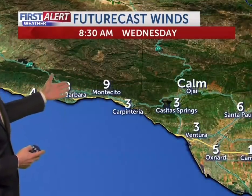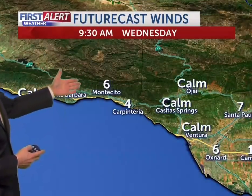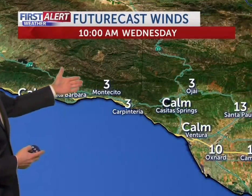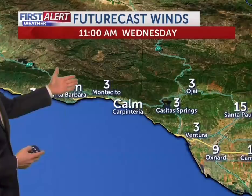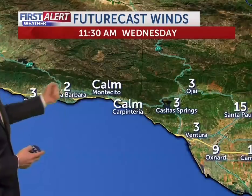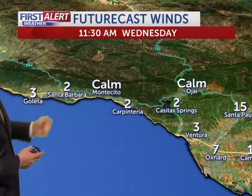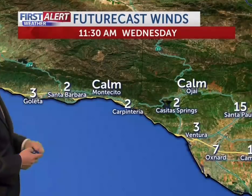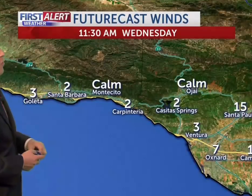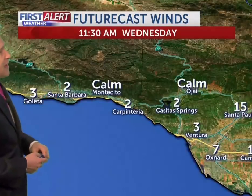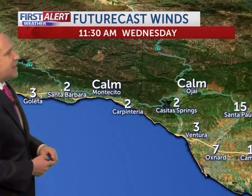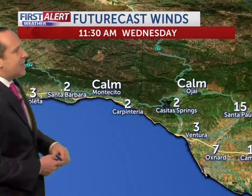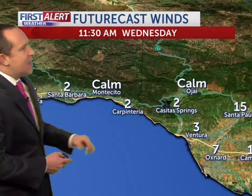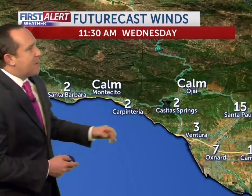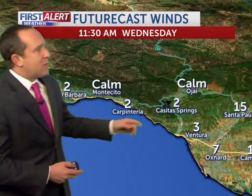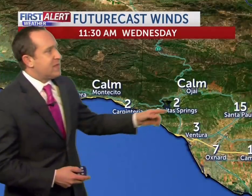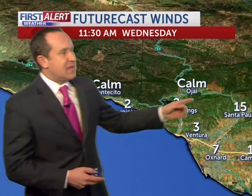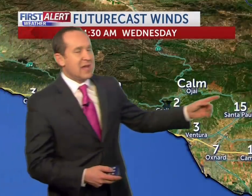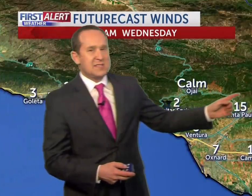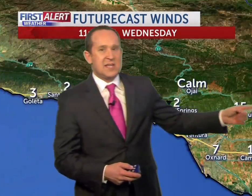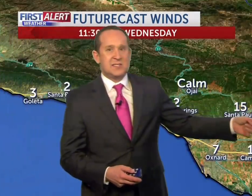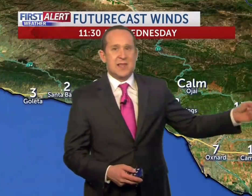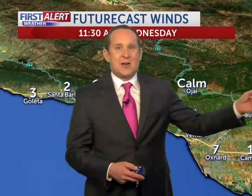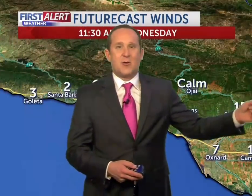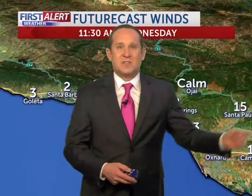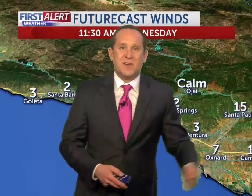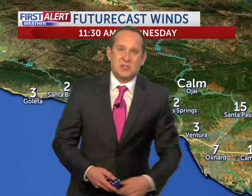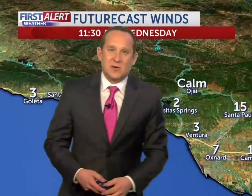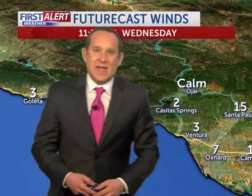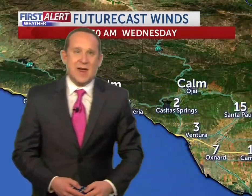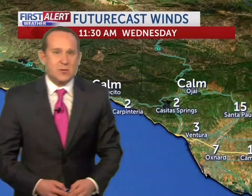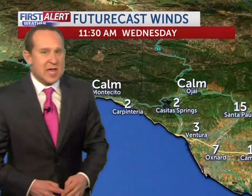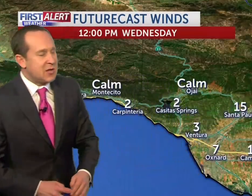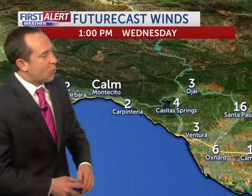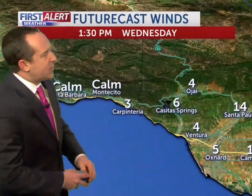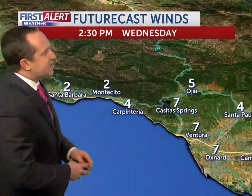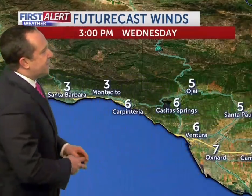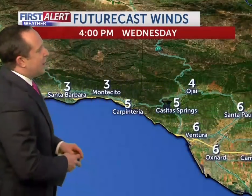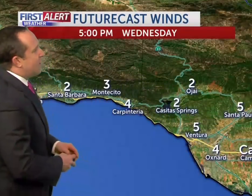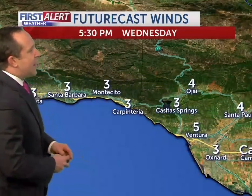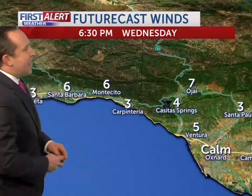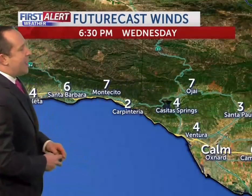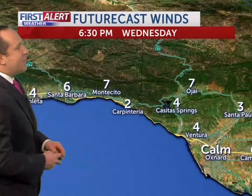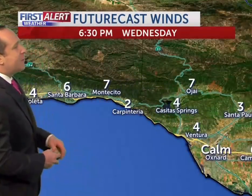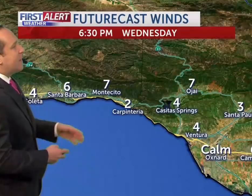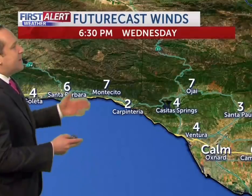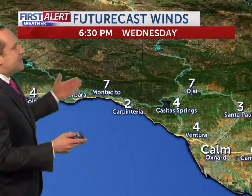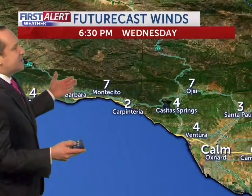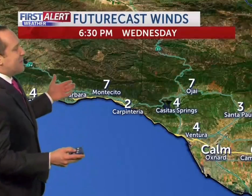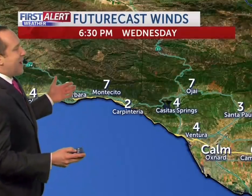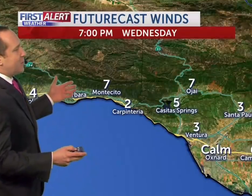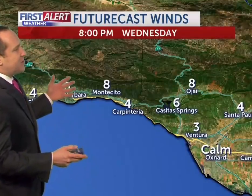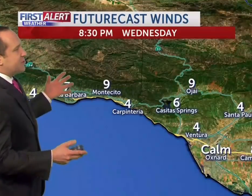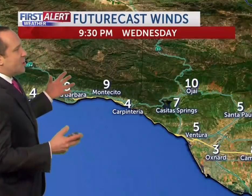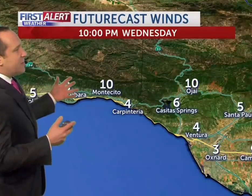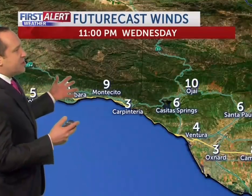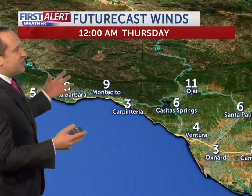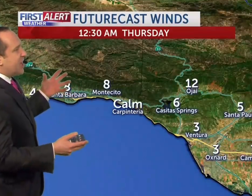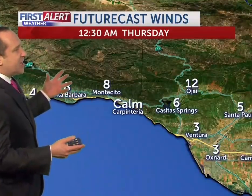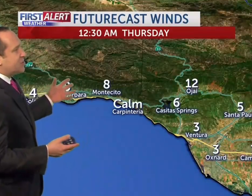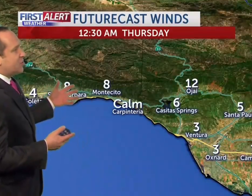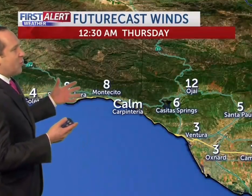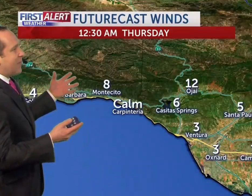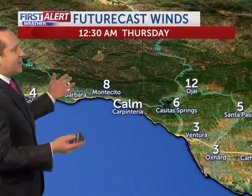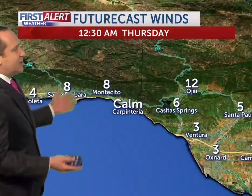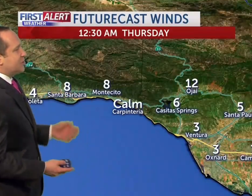the overnight hours, even into tomorrow morning, but really the gustiest out across Ventura County with that northeast flow. And then we repeat this pattern. So there's no